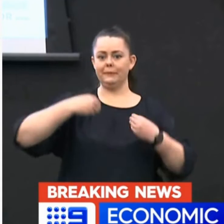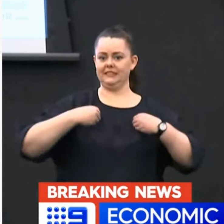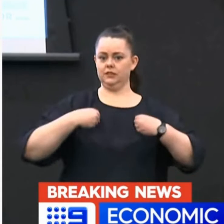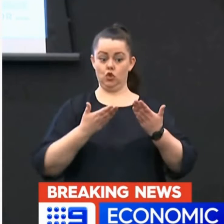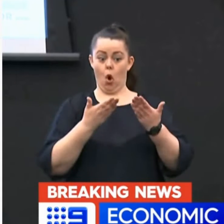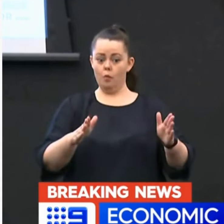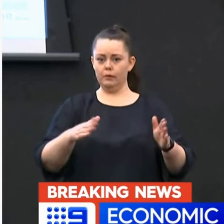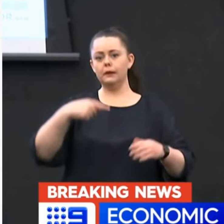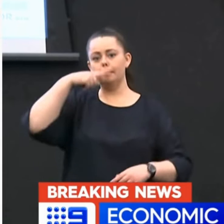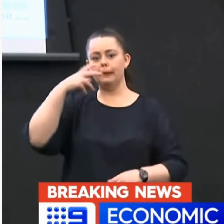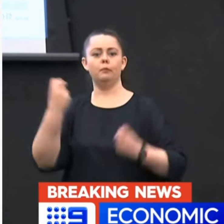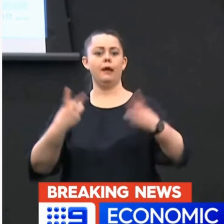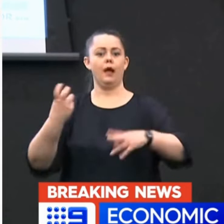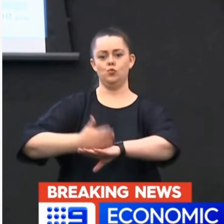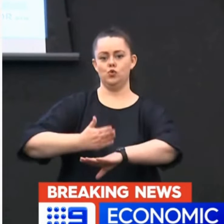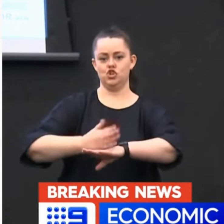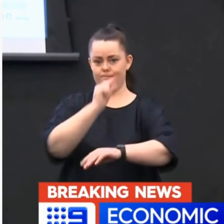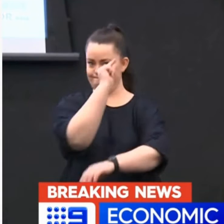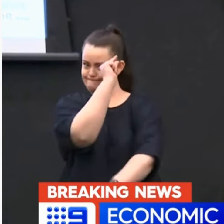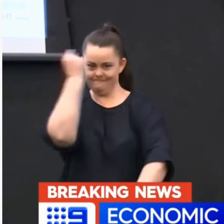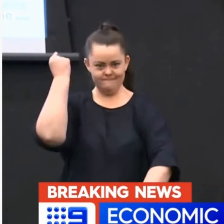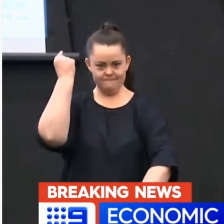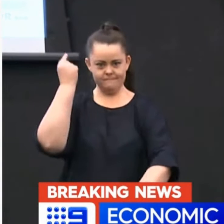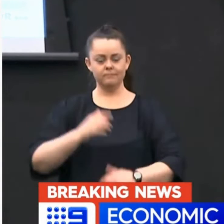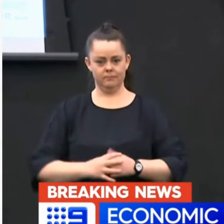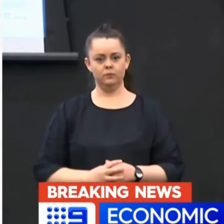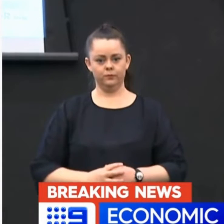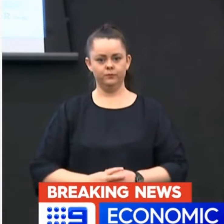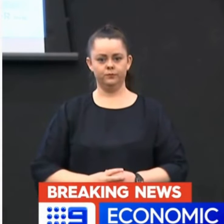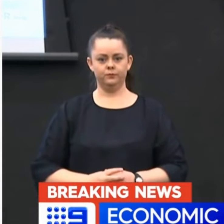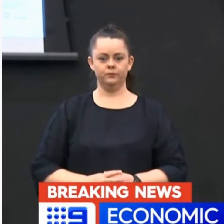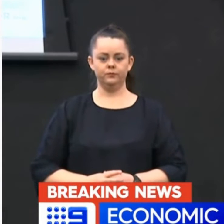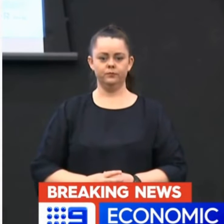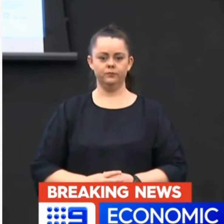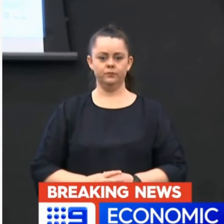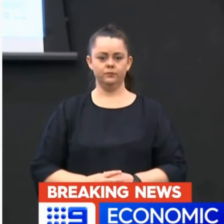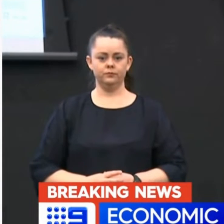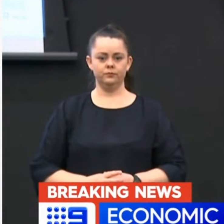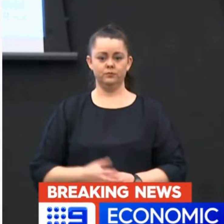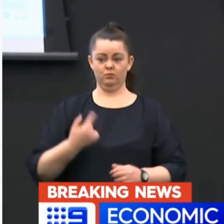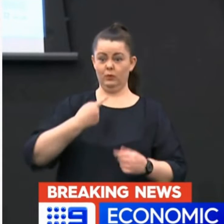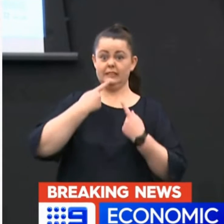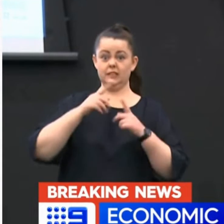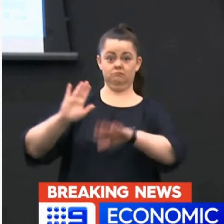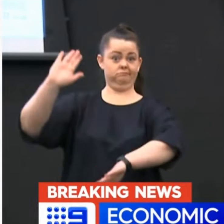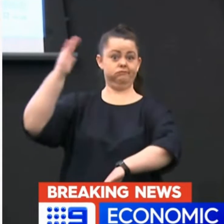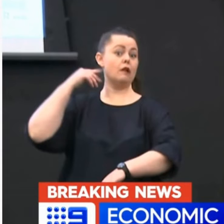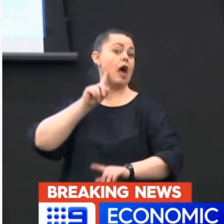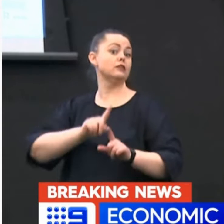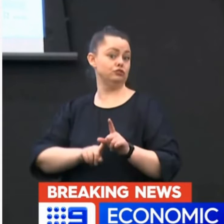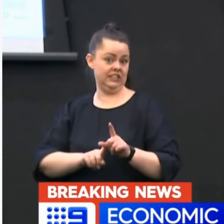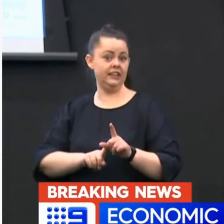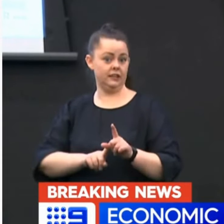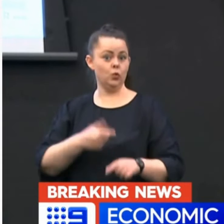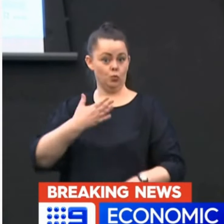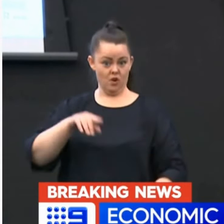open. That has been a core focus of the New South Wales government. We said from the outset last year that we